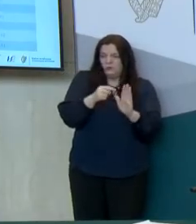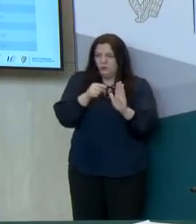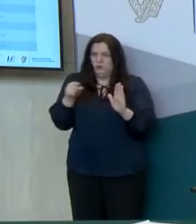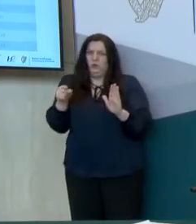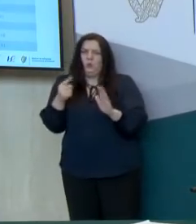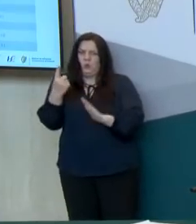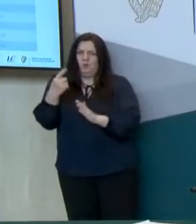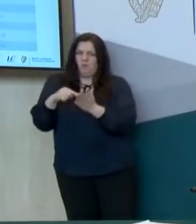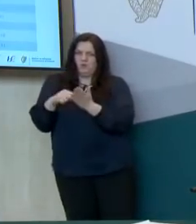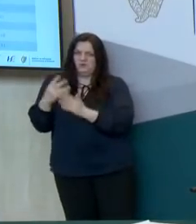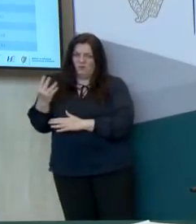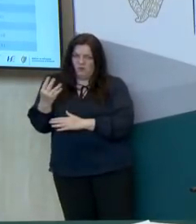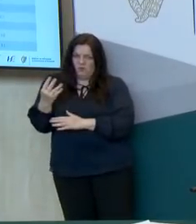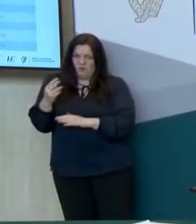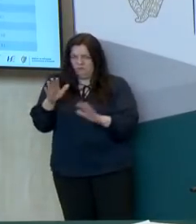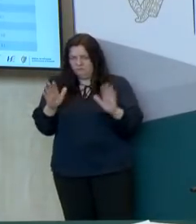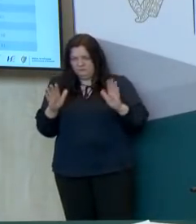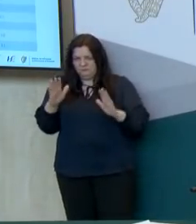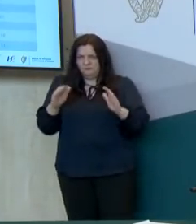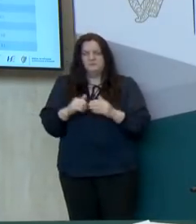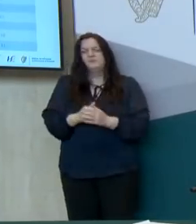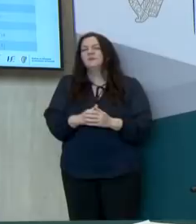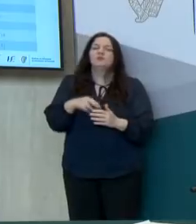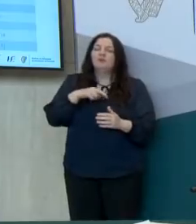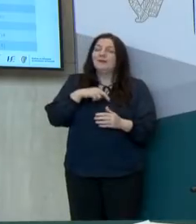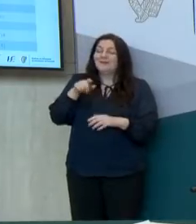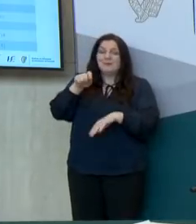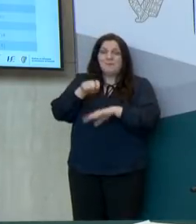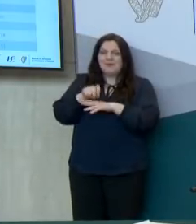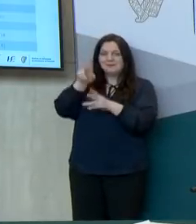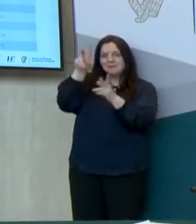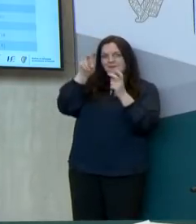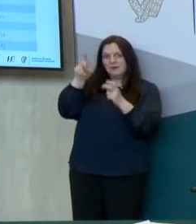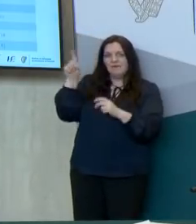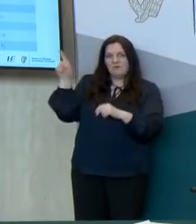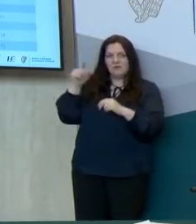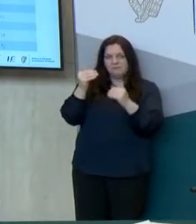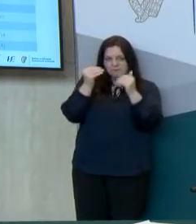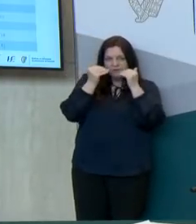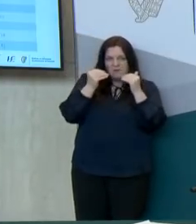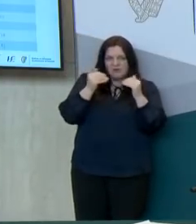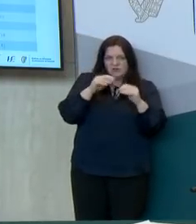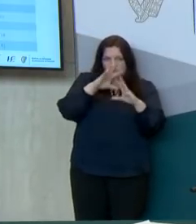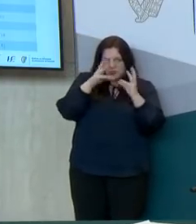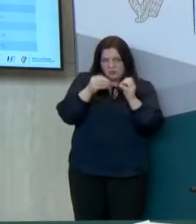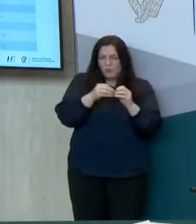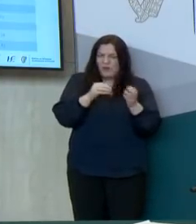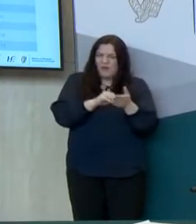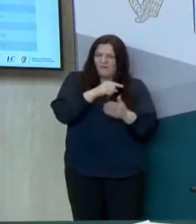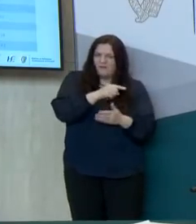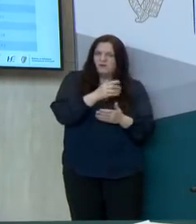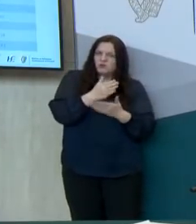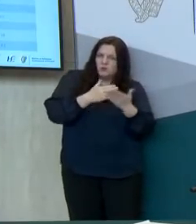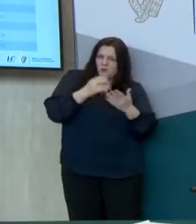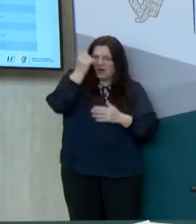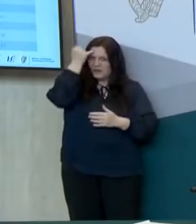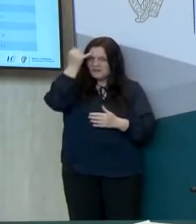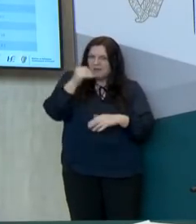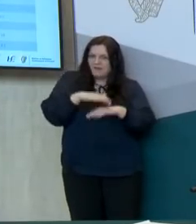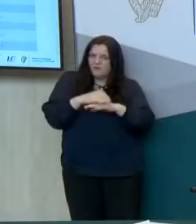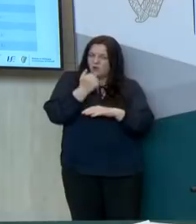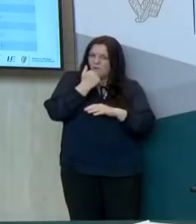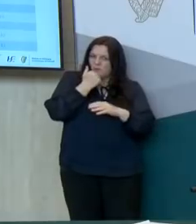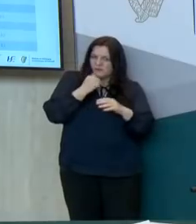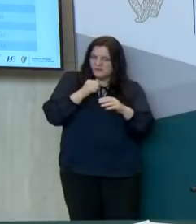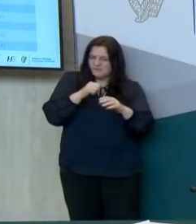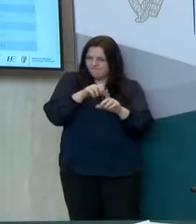the best interpretation of this data is twofold. First of all, we have a sense of stability in case numbers, but it's very early